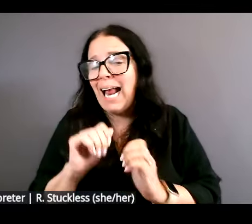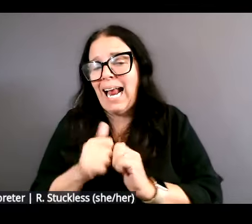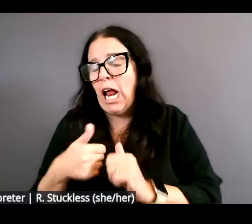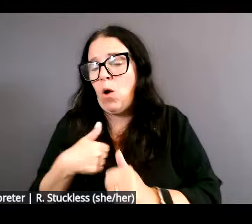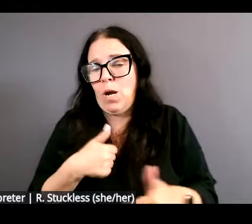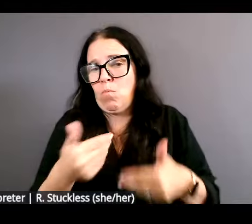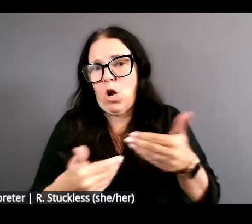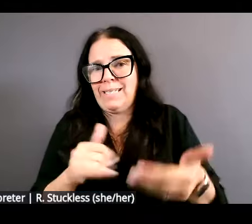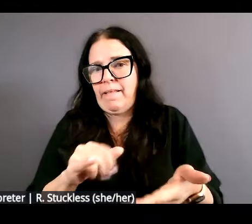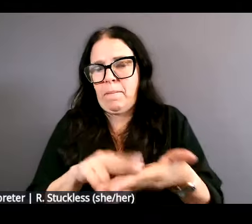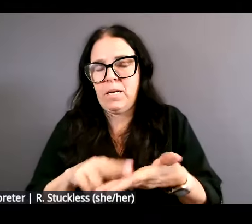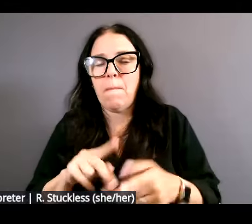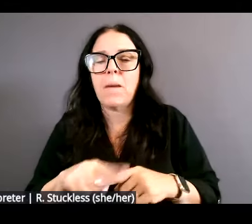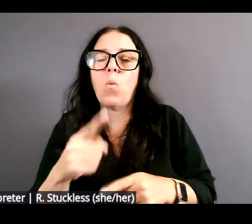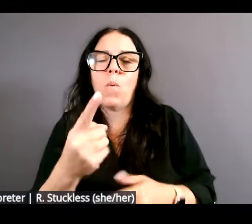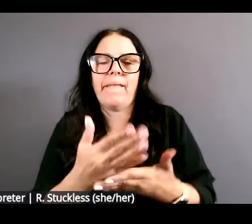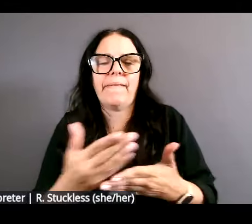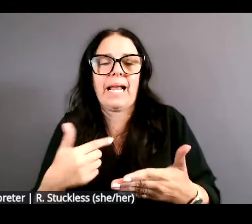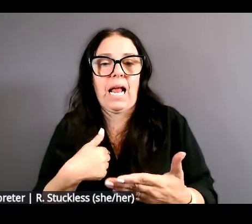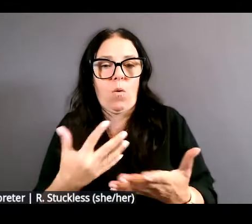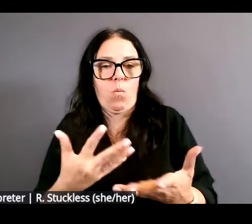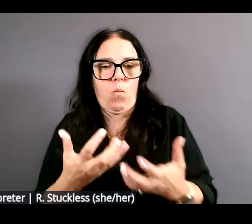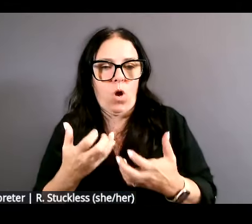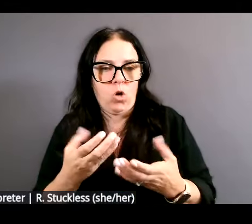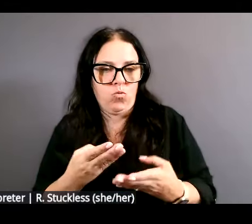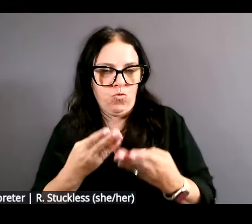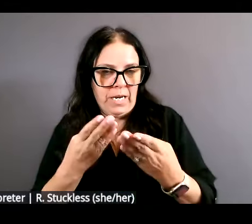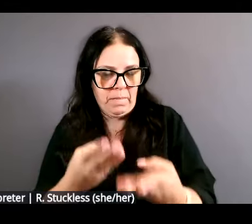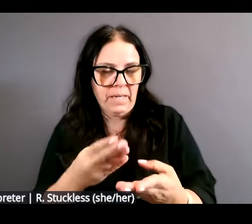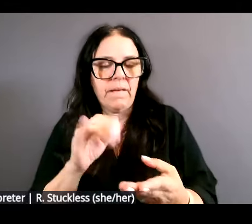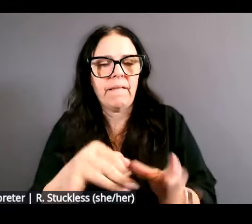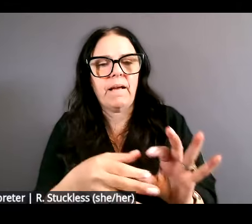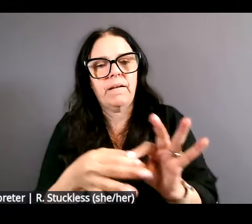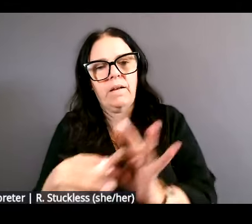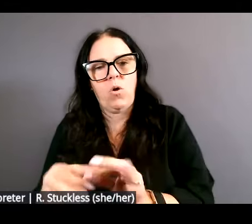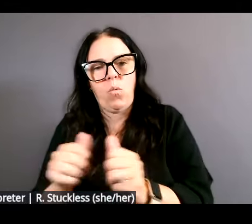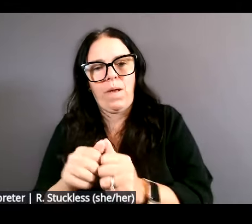things that I am going to recommend is related to the approval as to